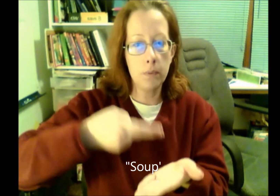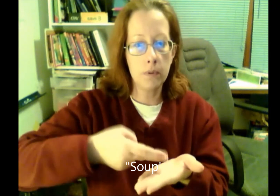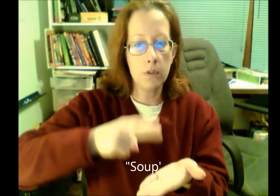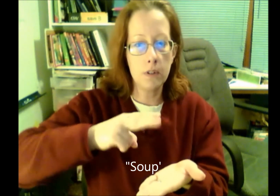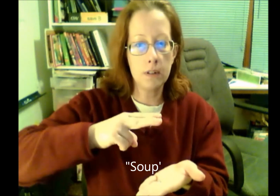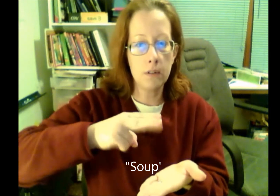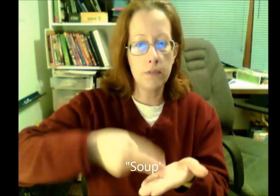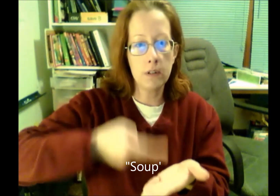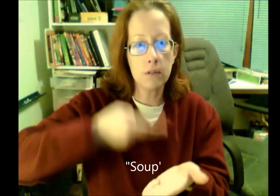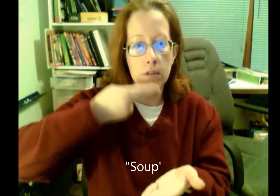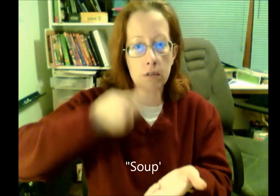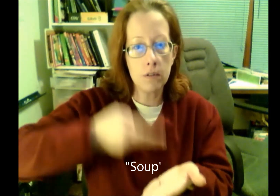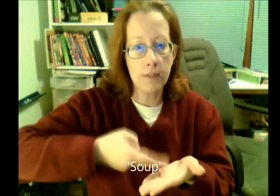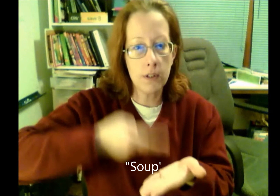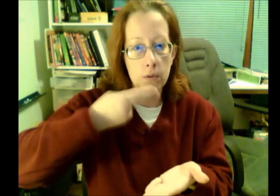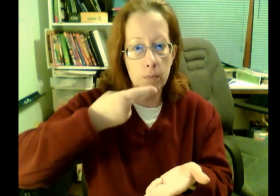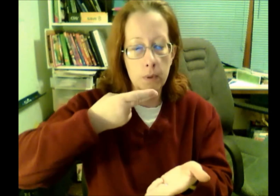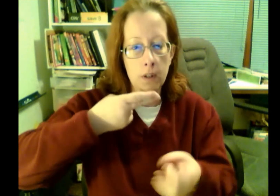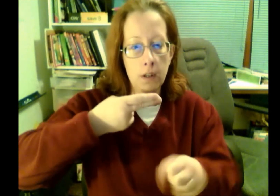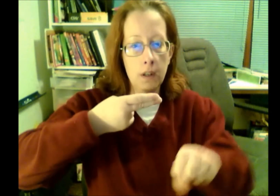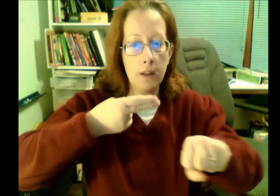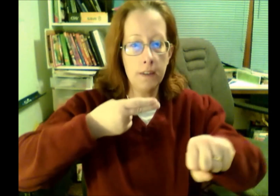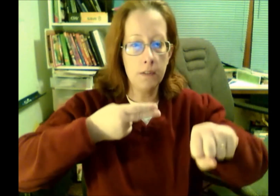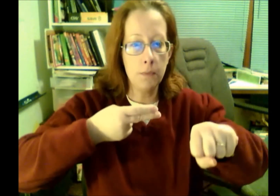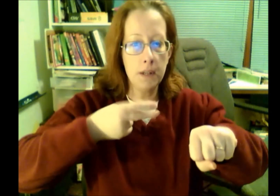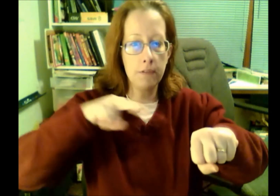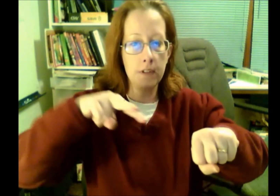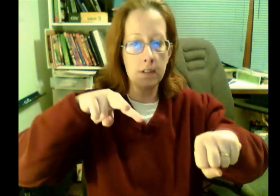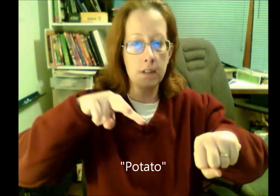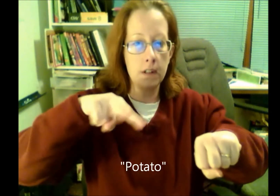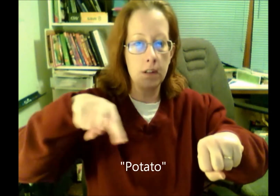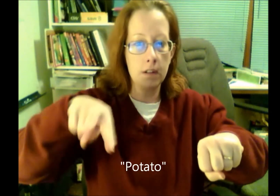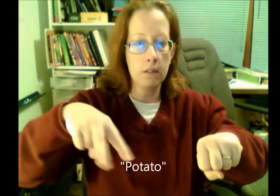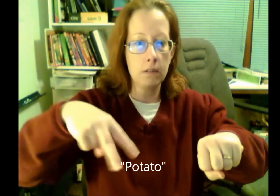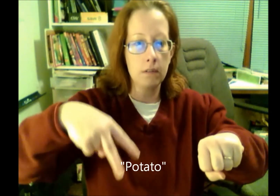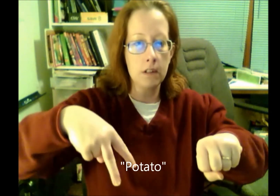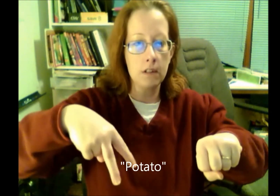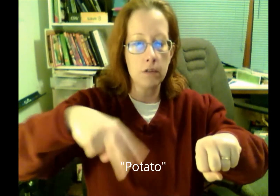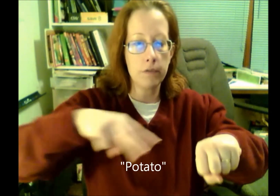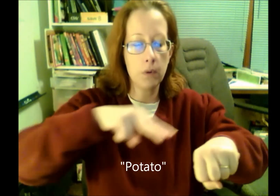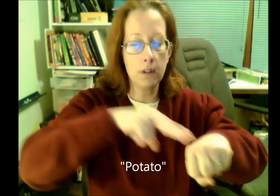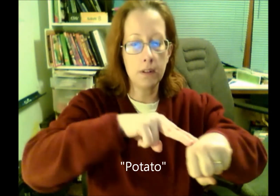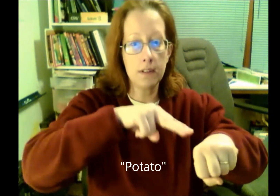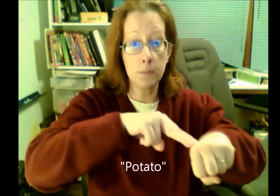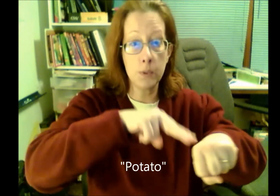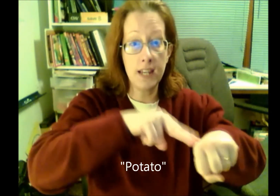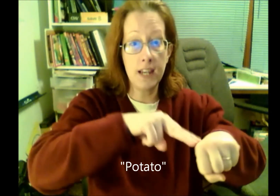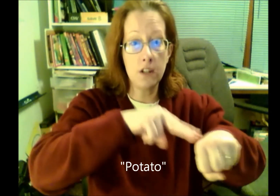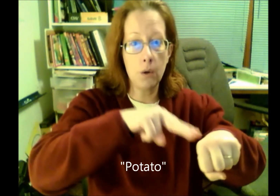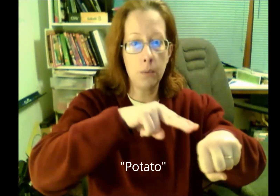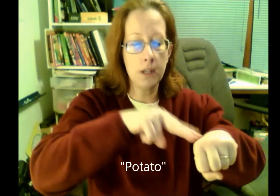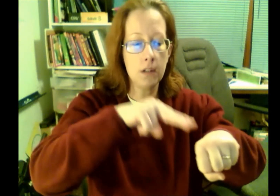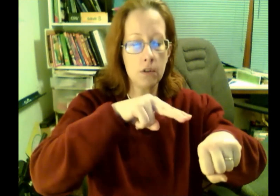You take two fingers and you're having soup. And then if you make a fist, and then this is your fork, this is potato, because you're